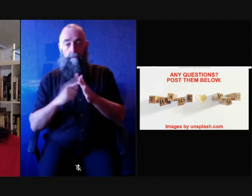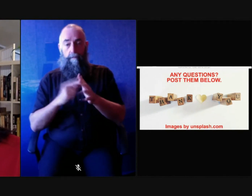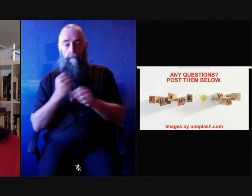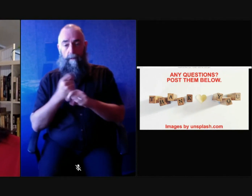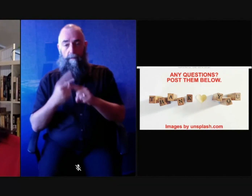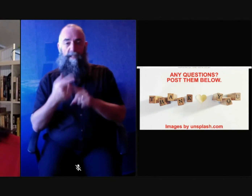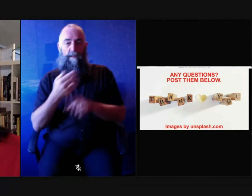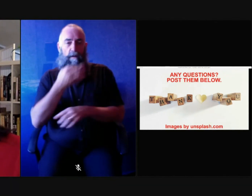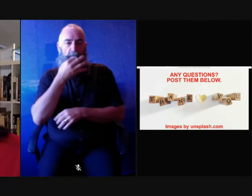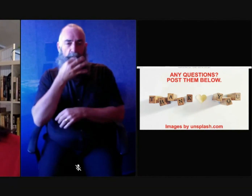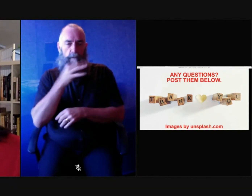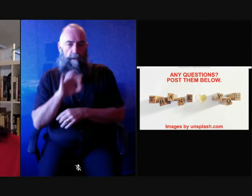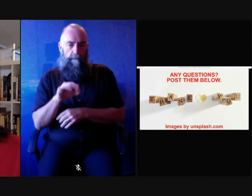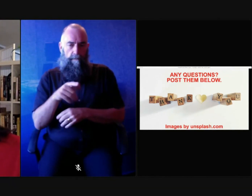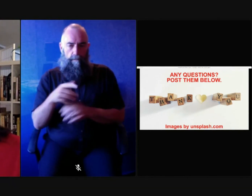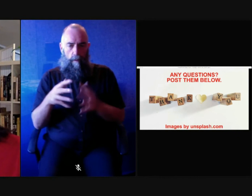that.